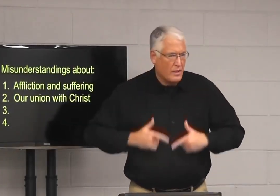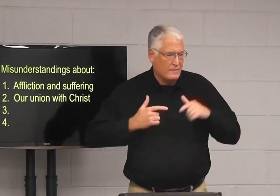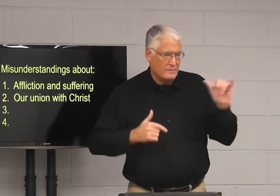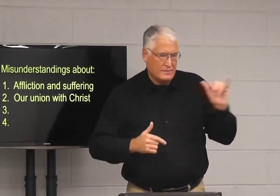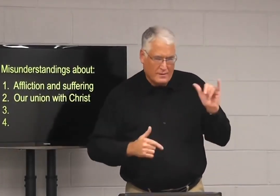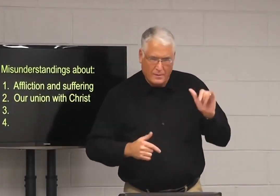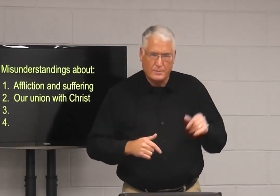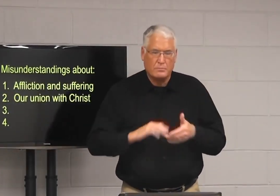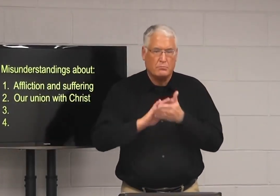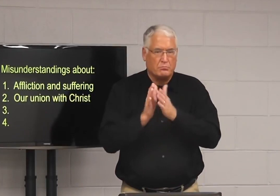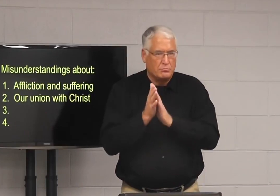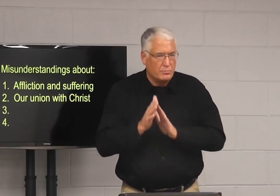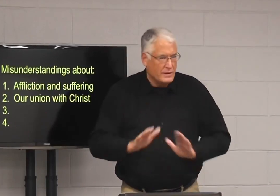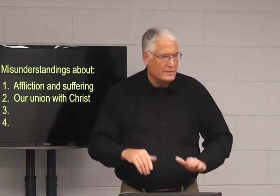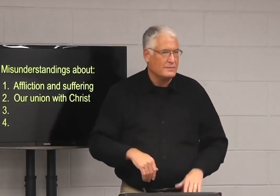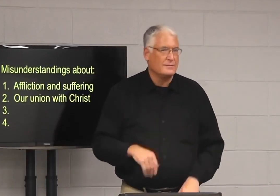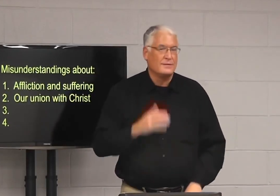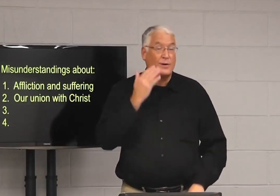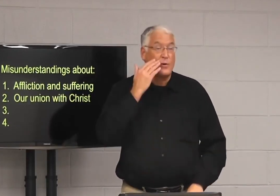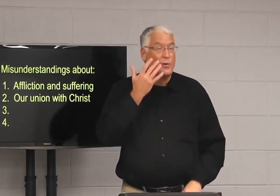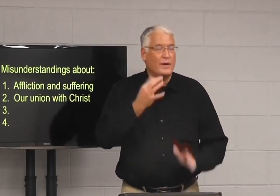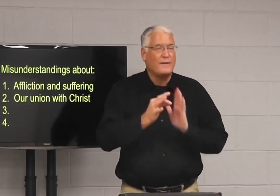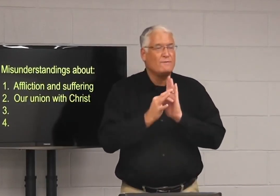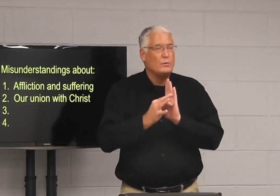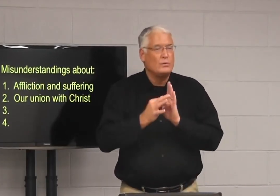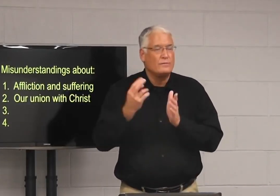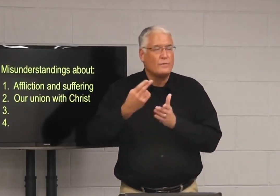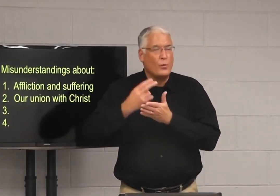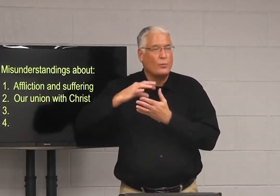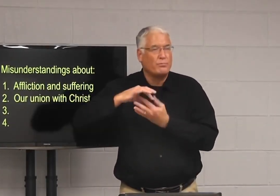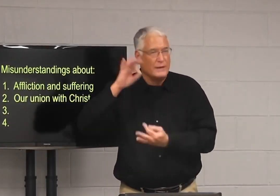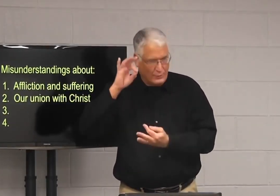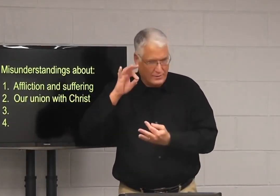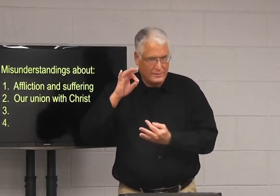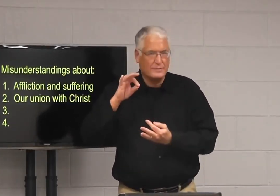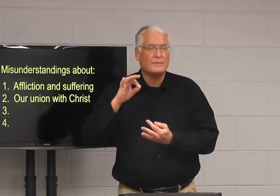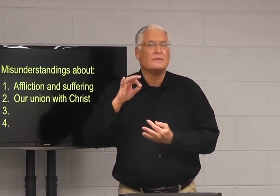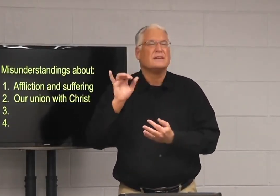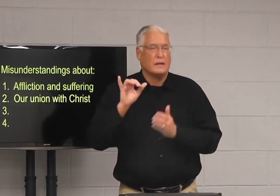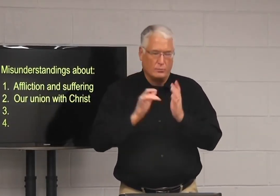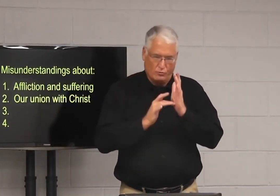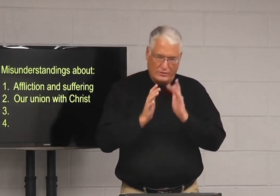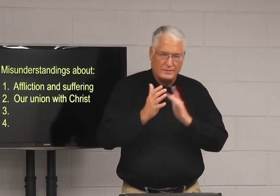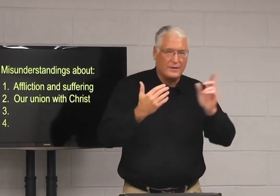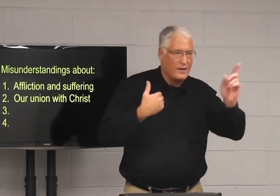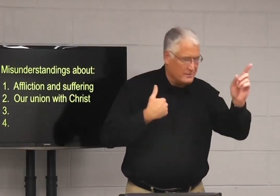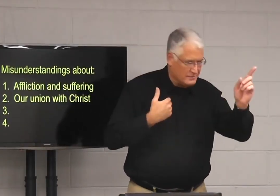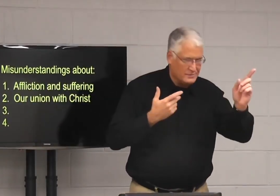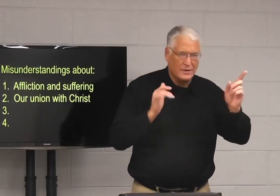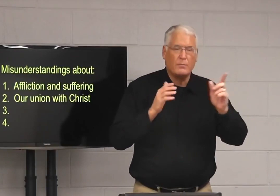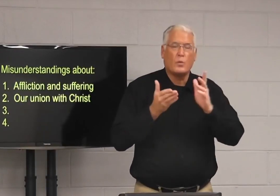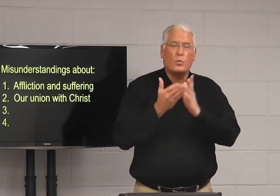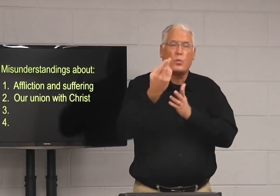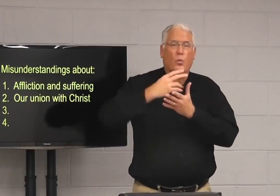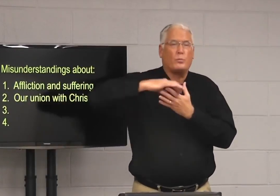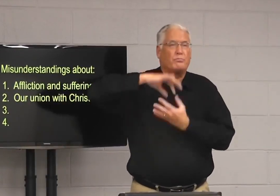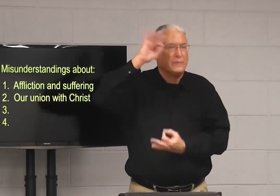We share with Christ eternal life, peace, the fruits of the Holy Spirit, the same things that